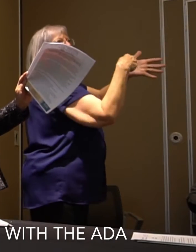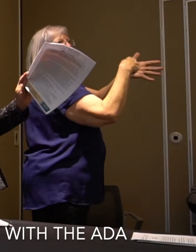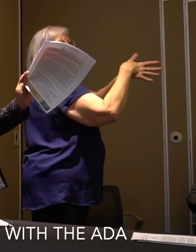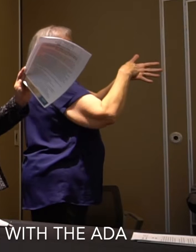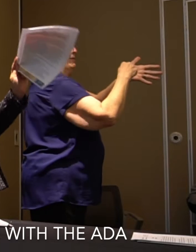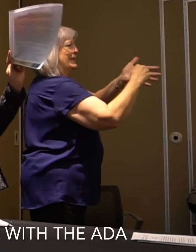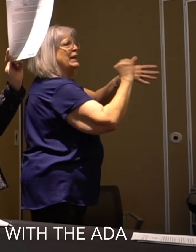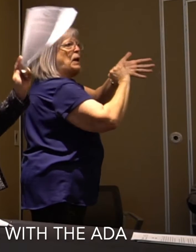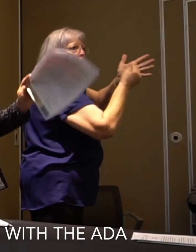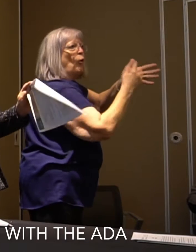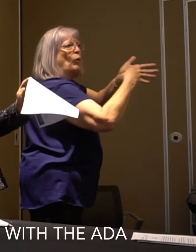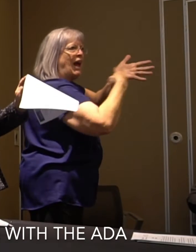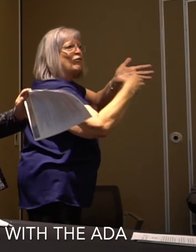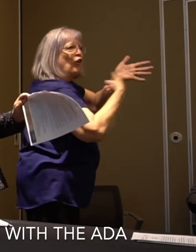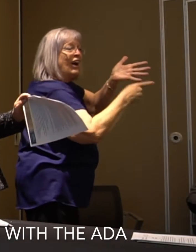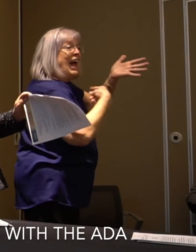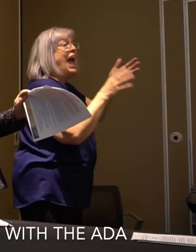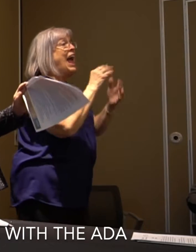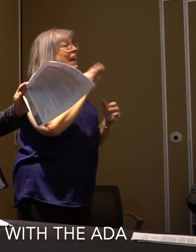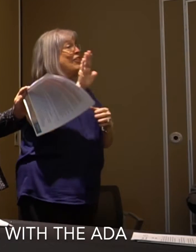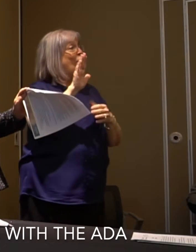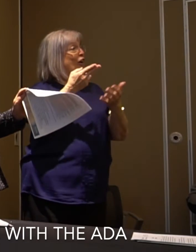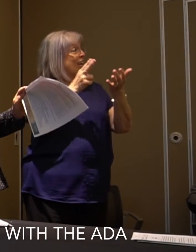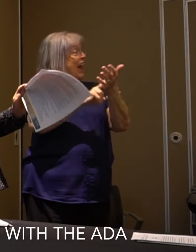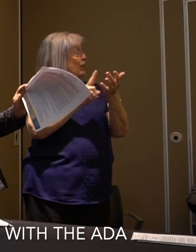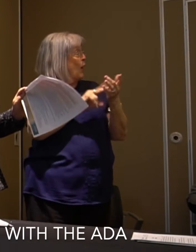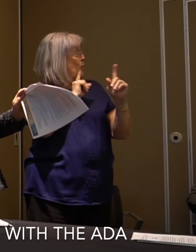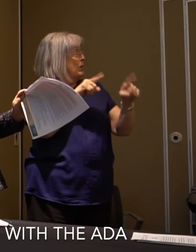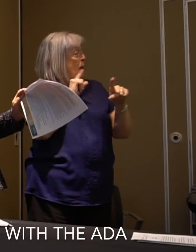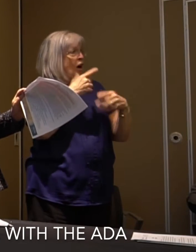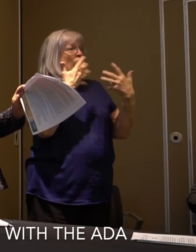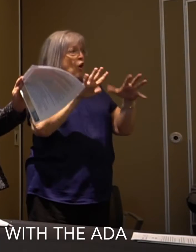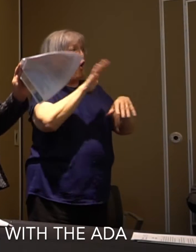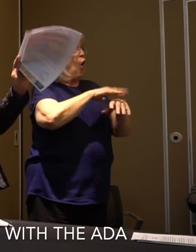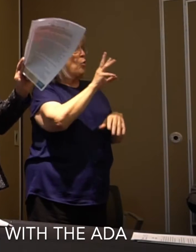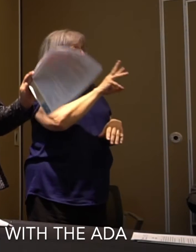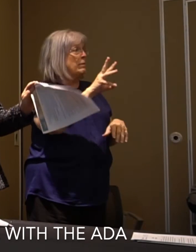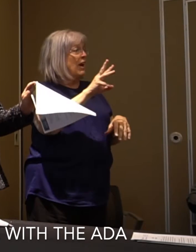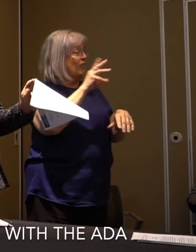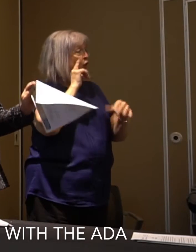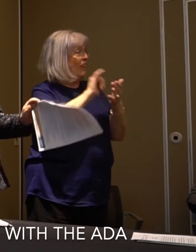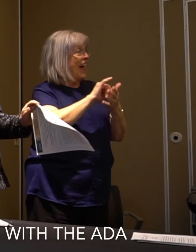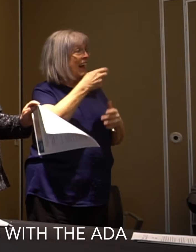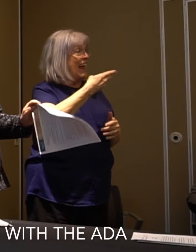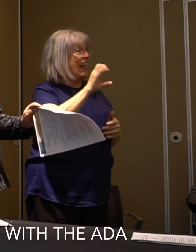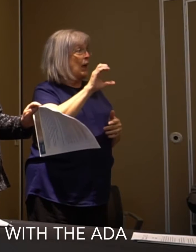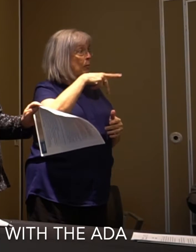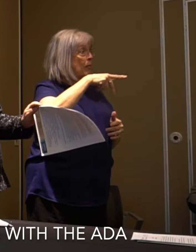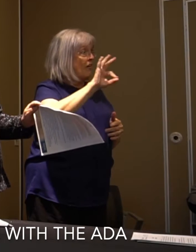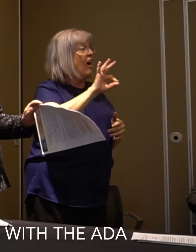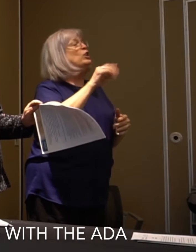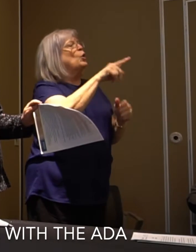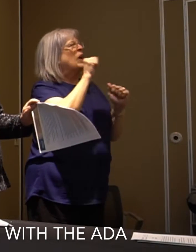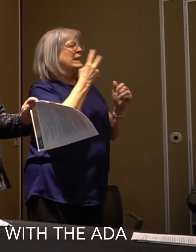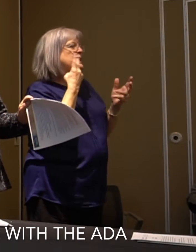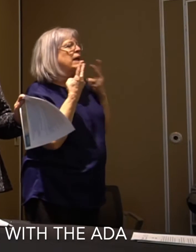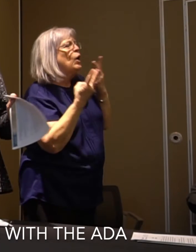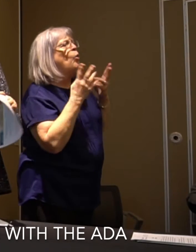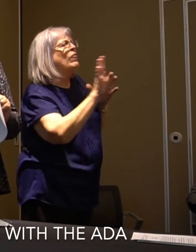contract responses are on the website for HCPF. So you can look up what your region's contract was.